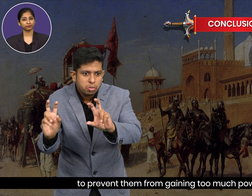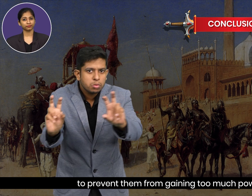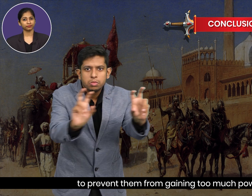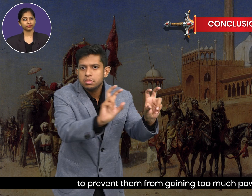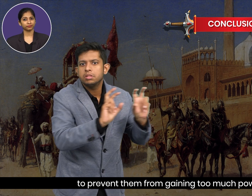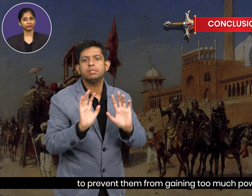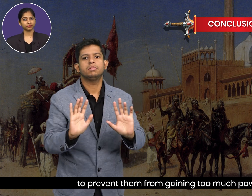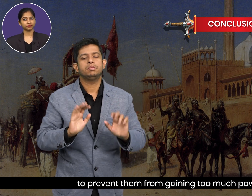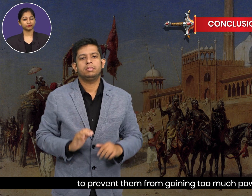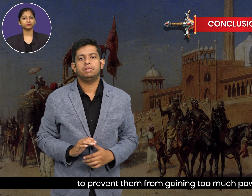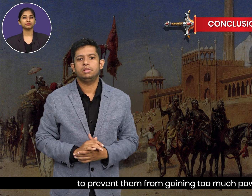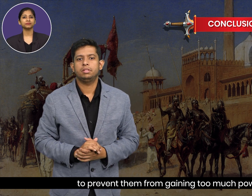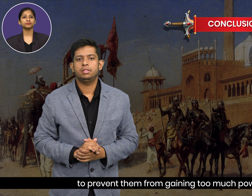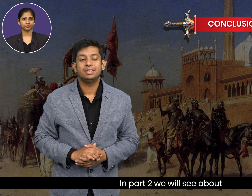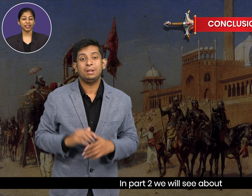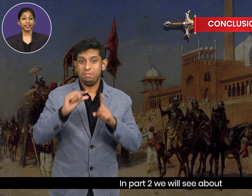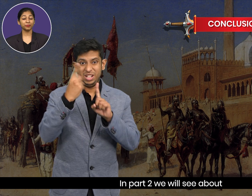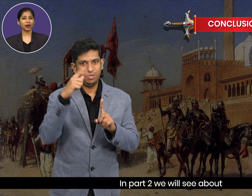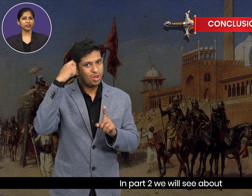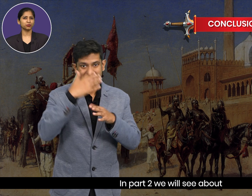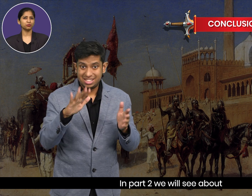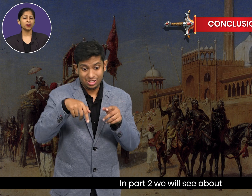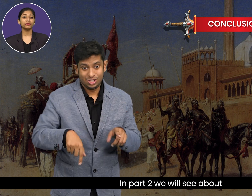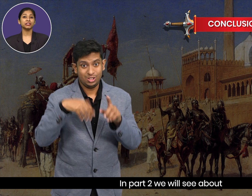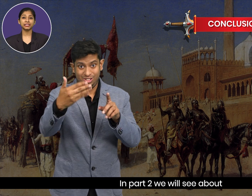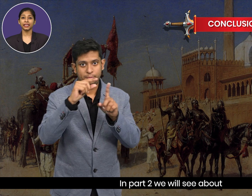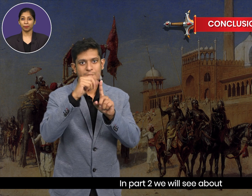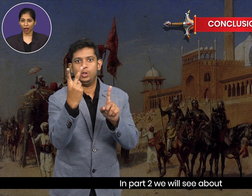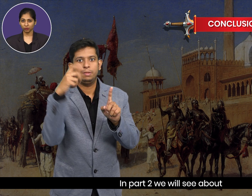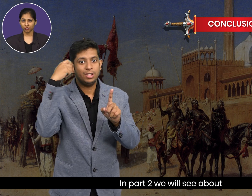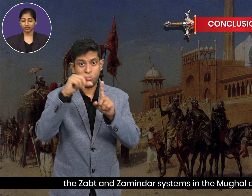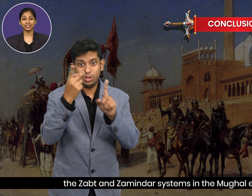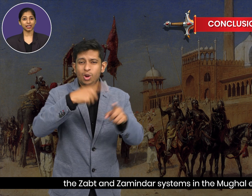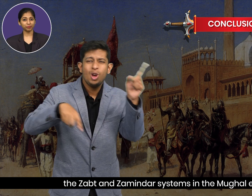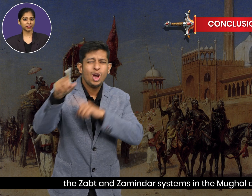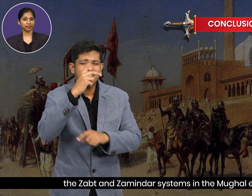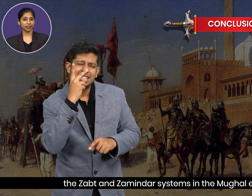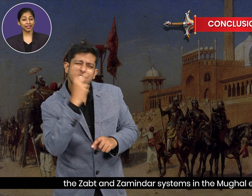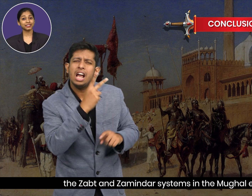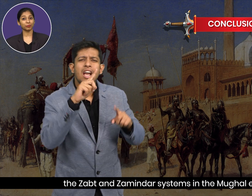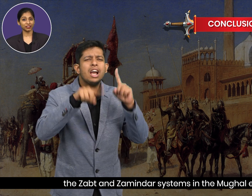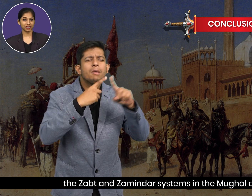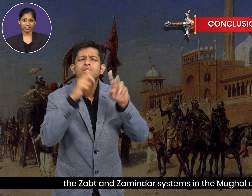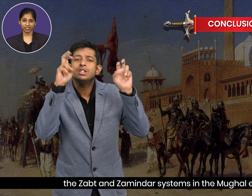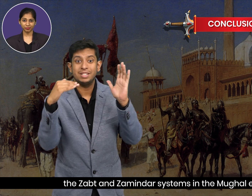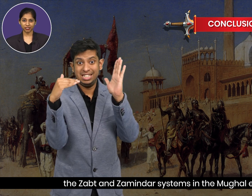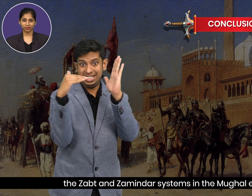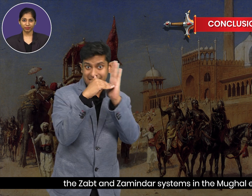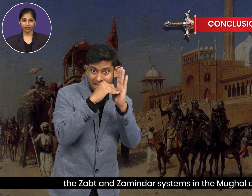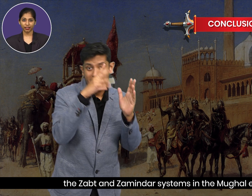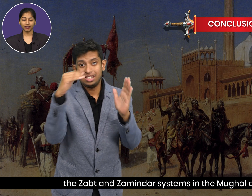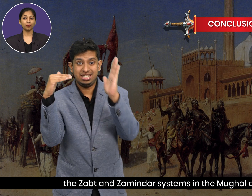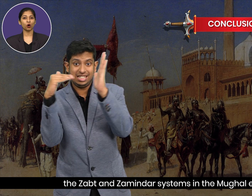In part 2, we will see about the Zabt and Zamindar